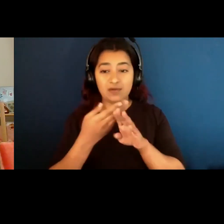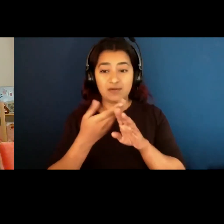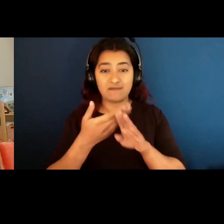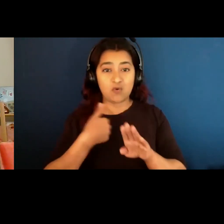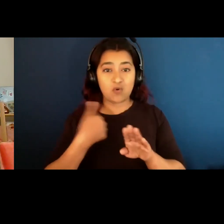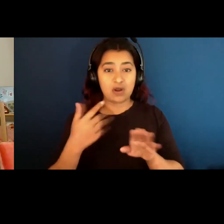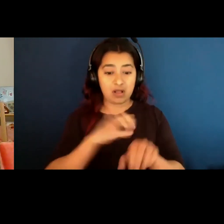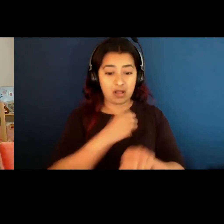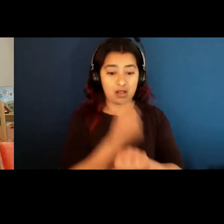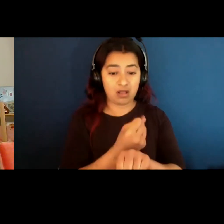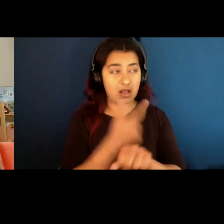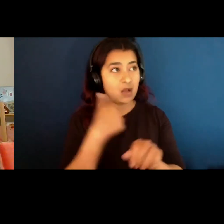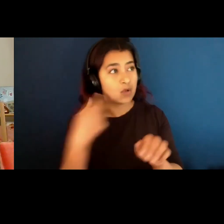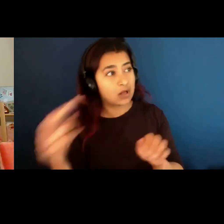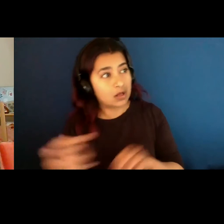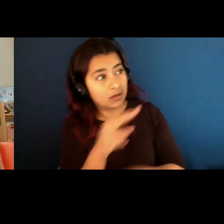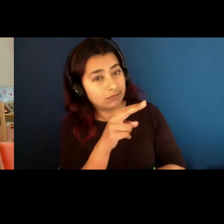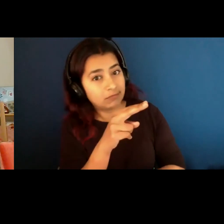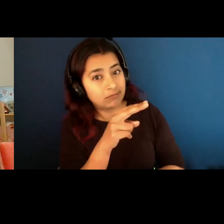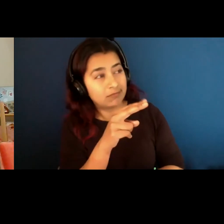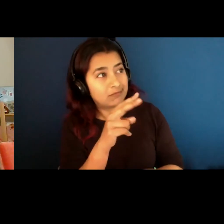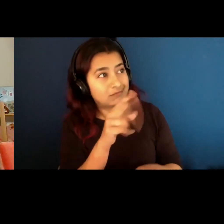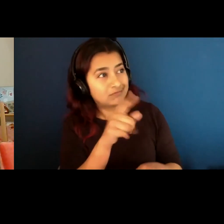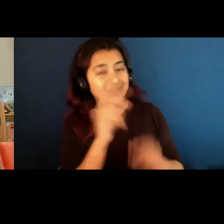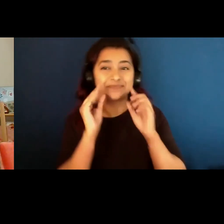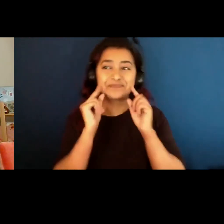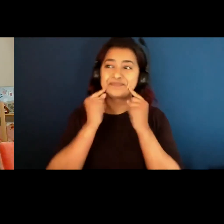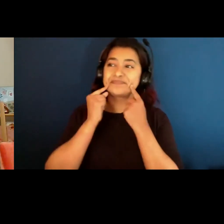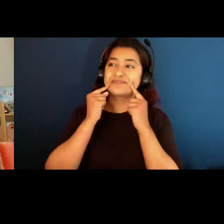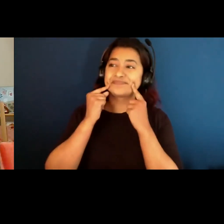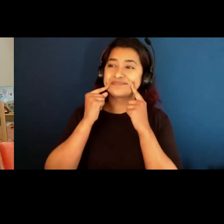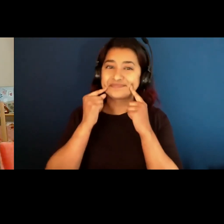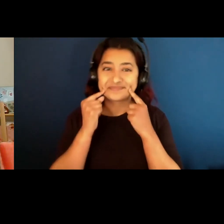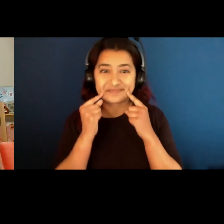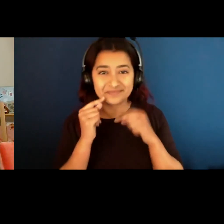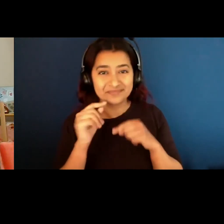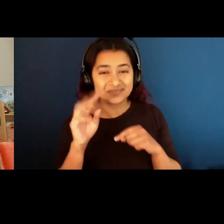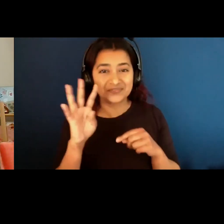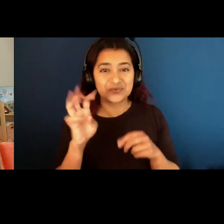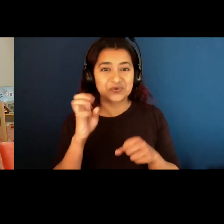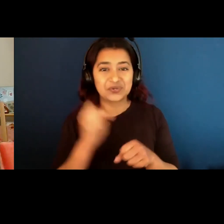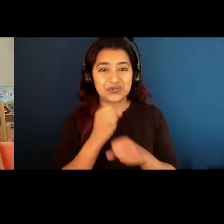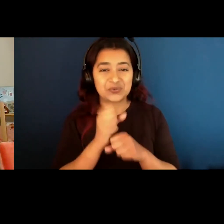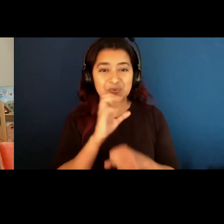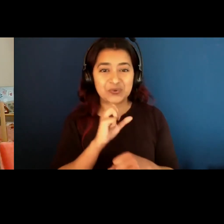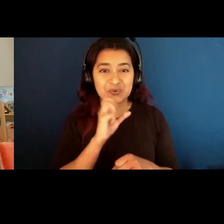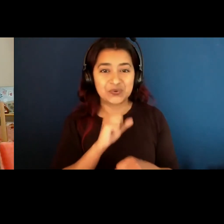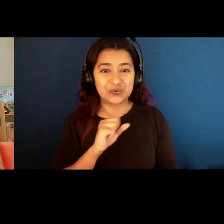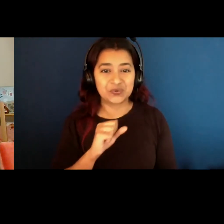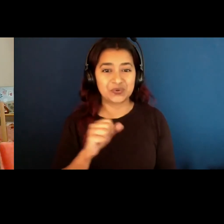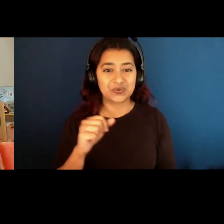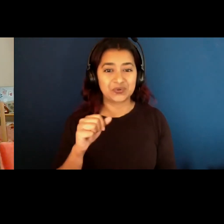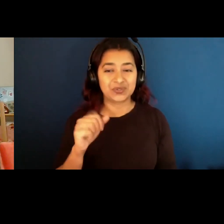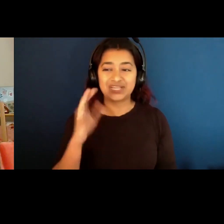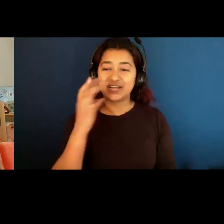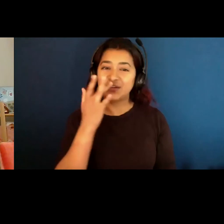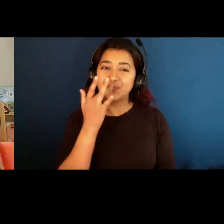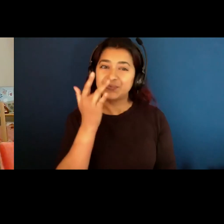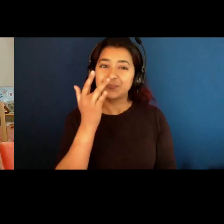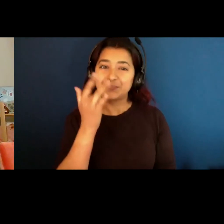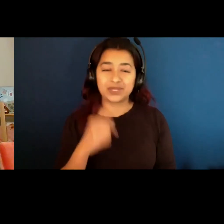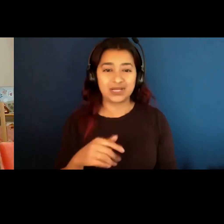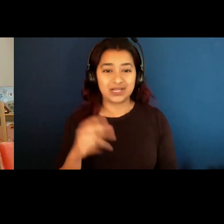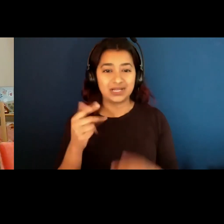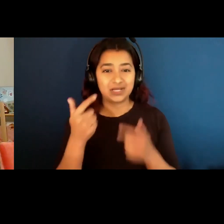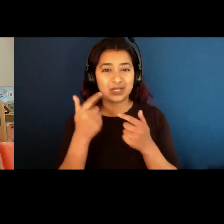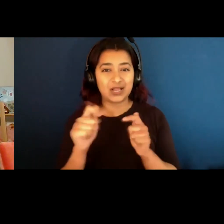I'd check for Yanga, grinning at me with a gaze 4 centuries long, black streak in his smile, the 2 large